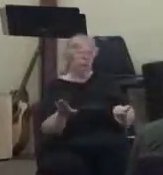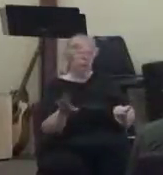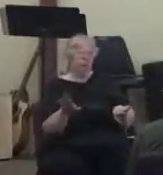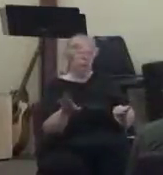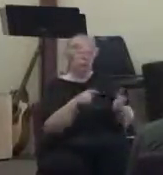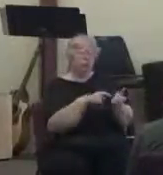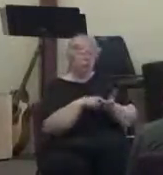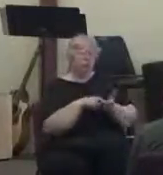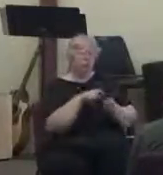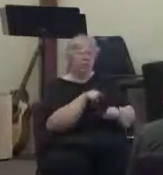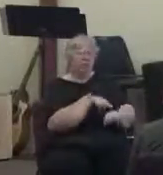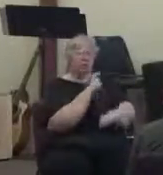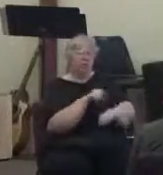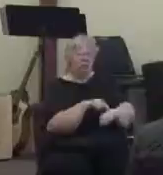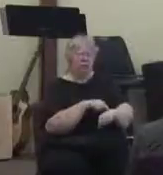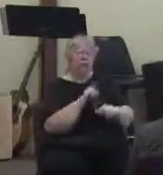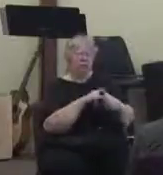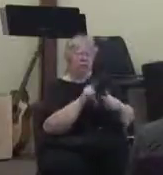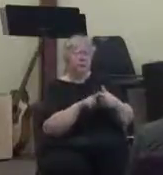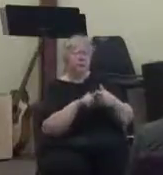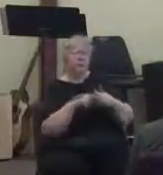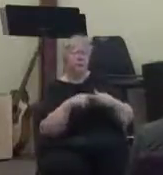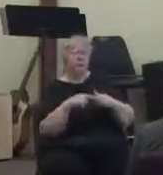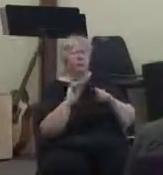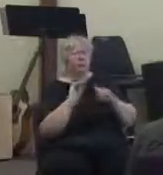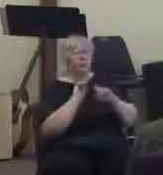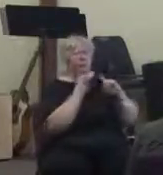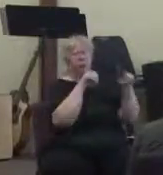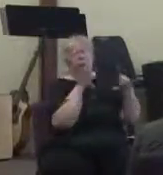our business for the rest of the day.